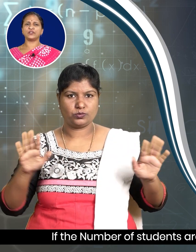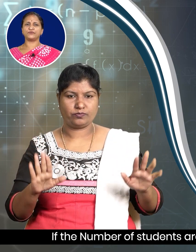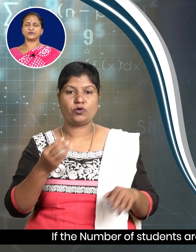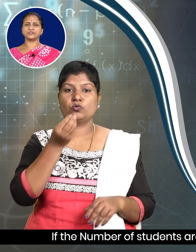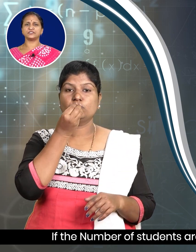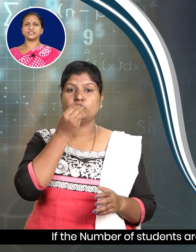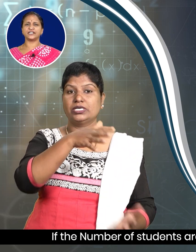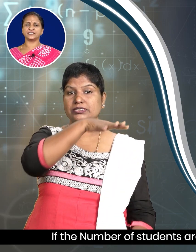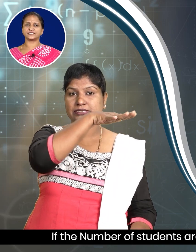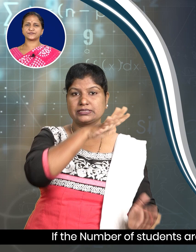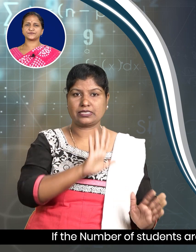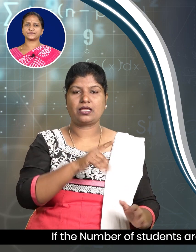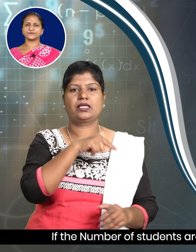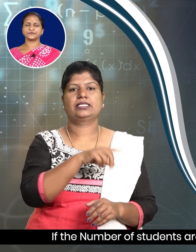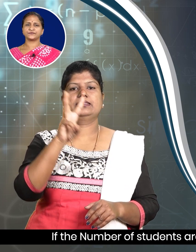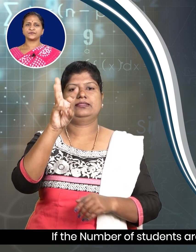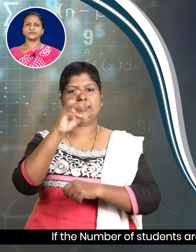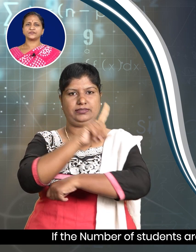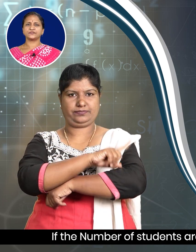stock will for 30 days.